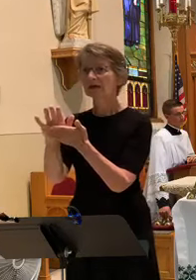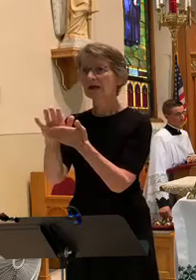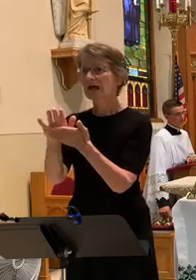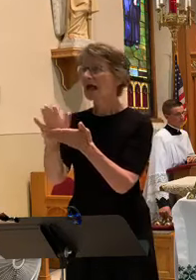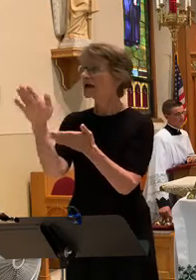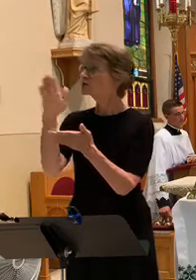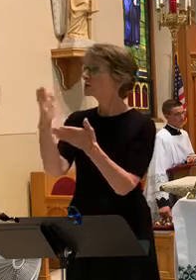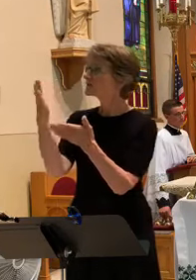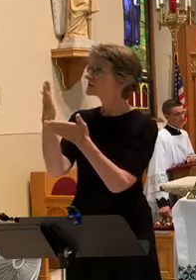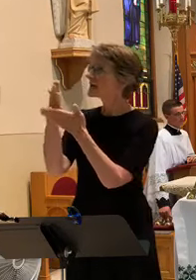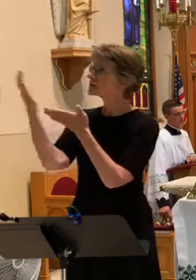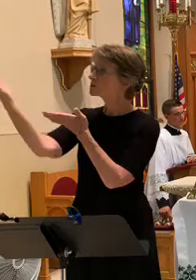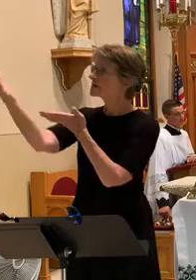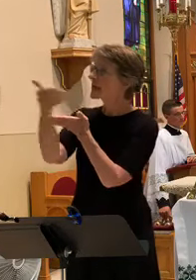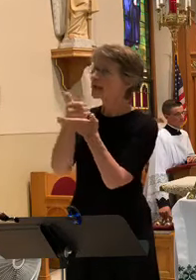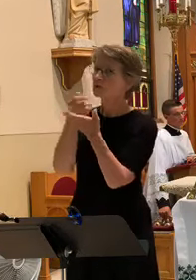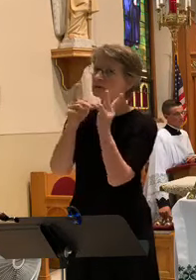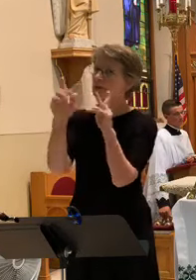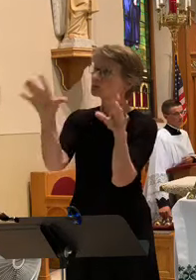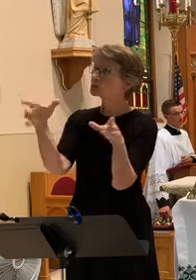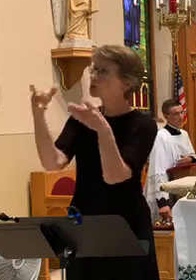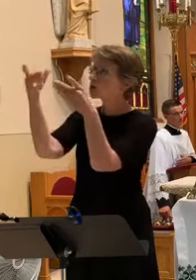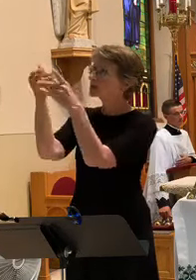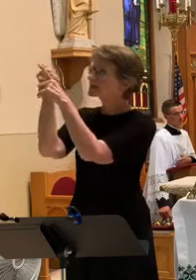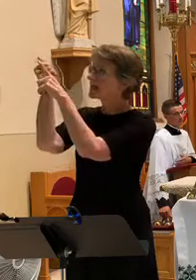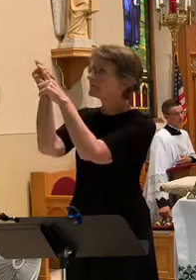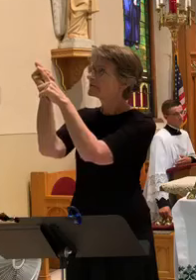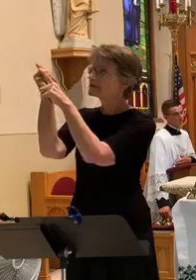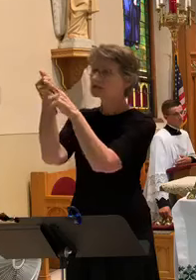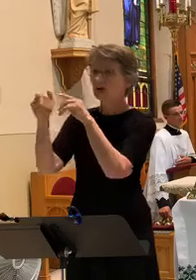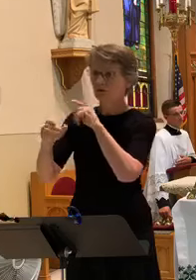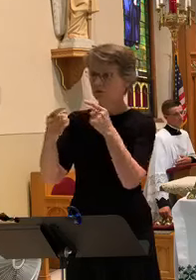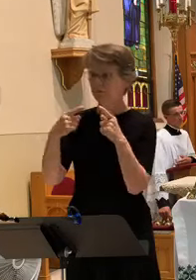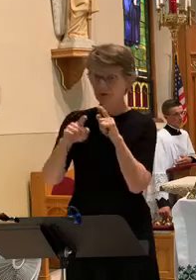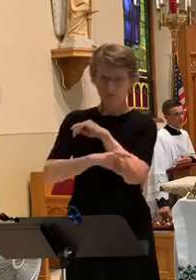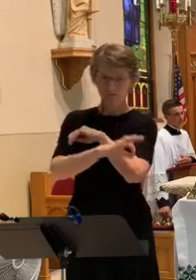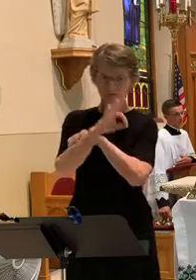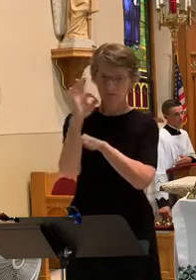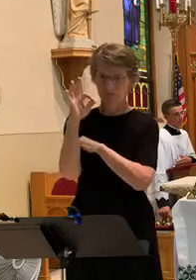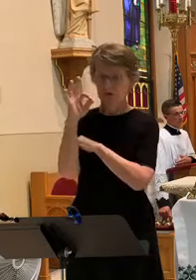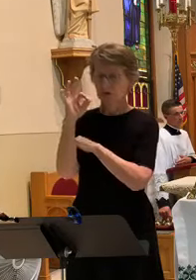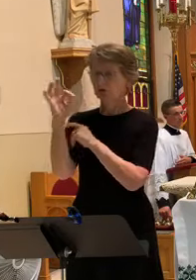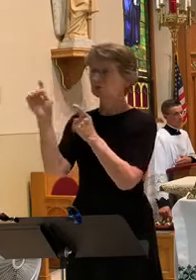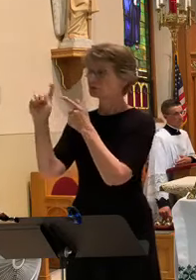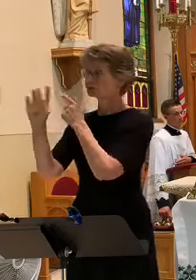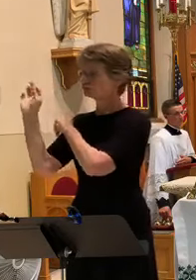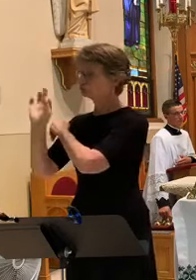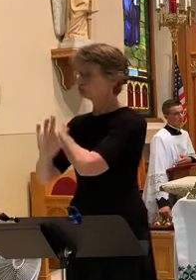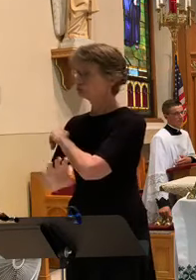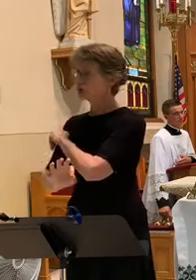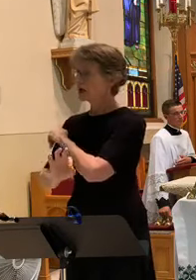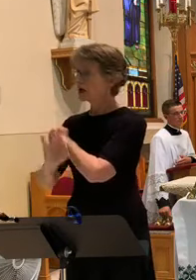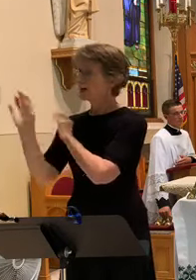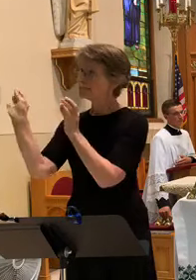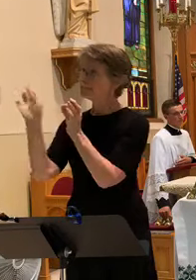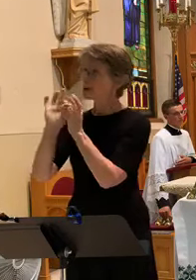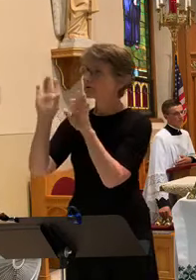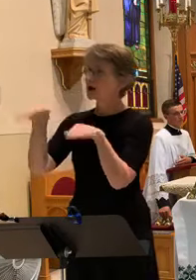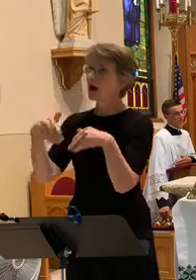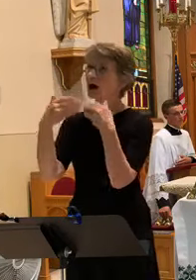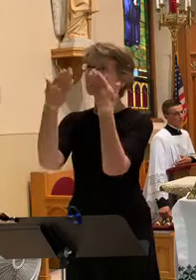never cease to gather a people to yourself, so that from the rising of the sun to its setting, a pure sacrifice may